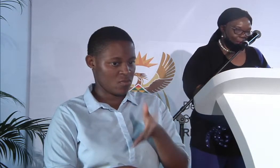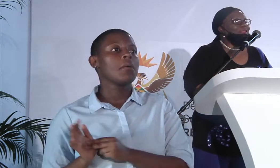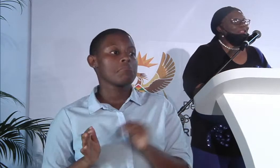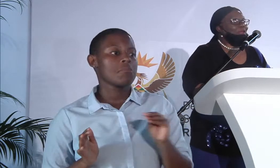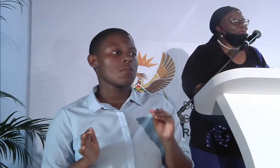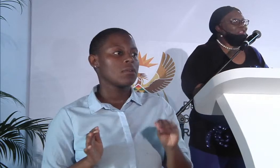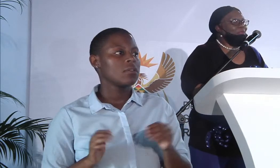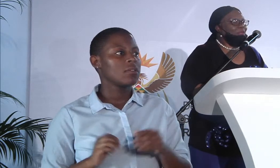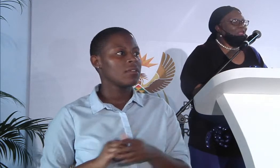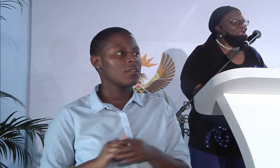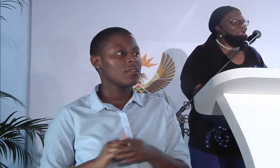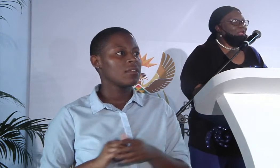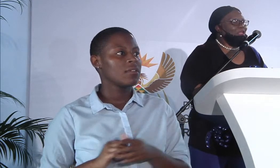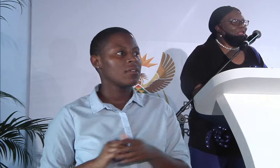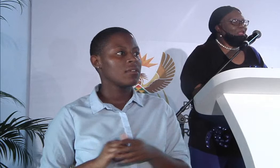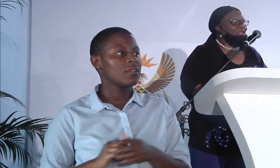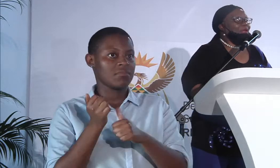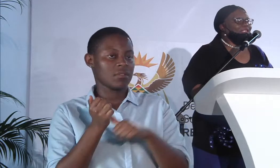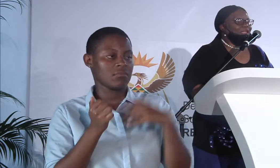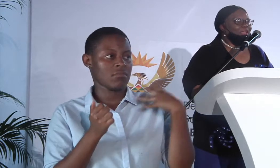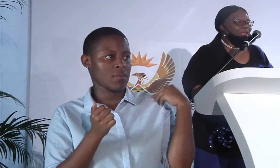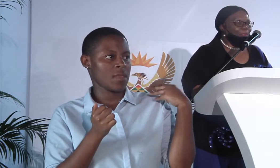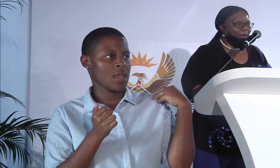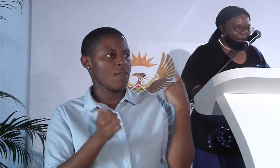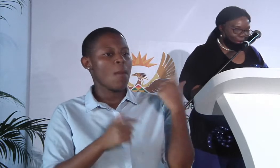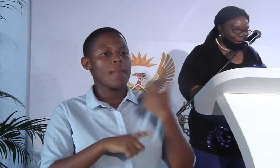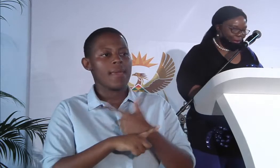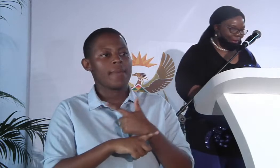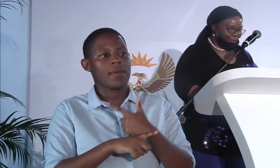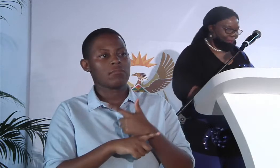by the Deputy Minister of Employment and Labor,